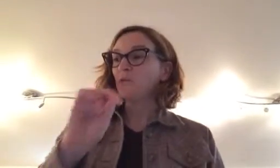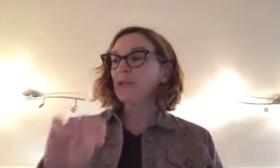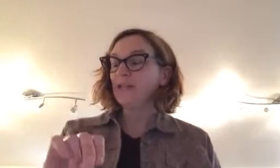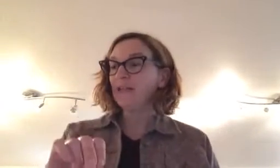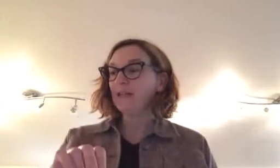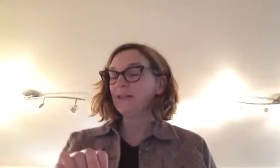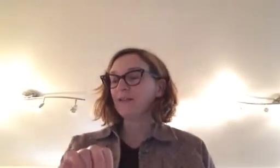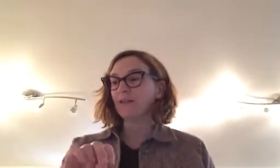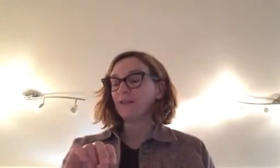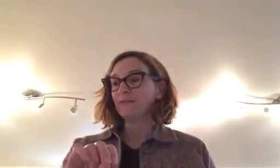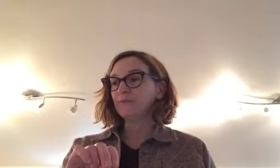1793,